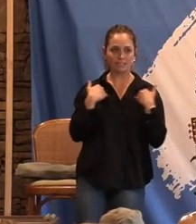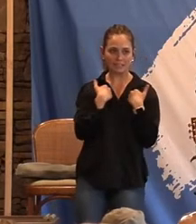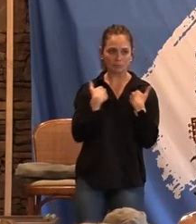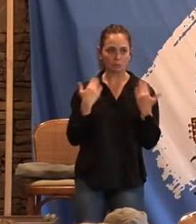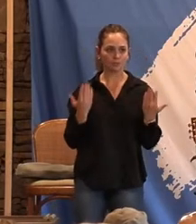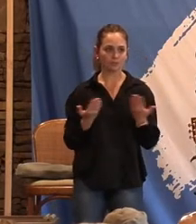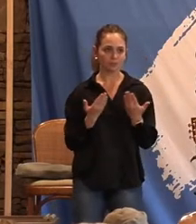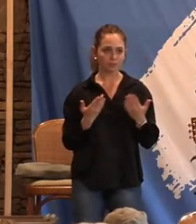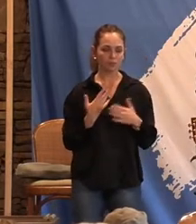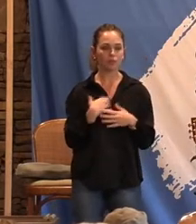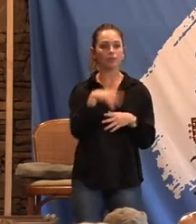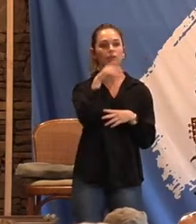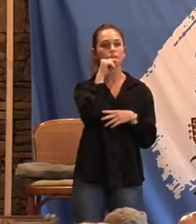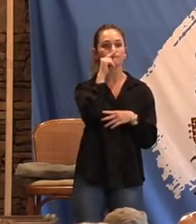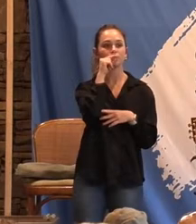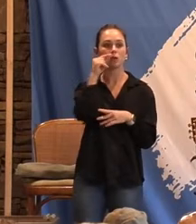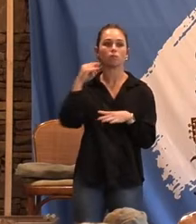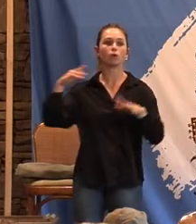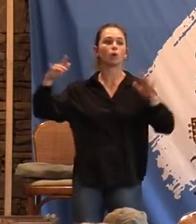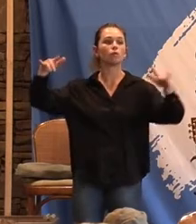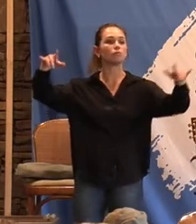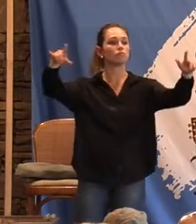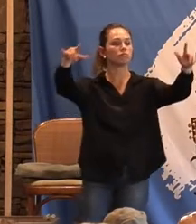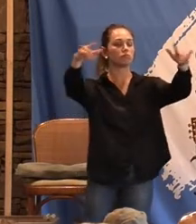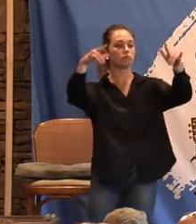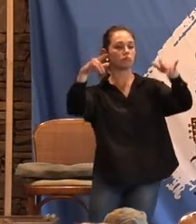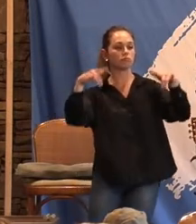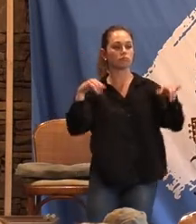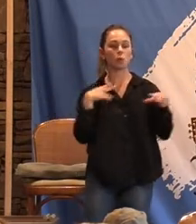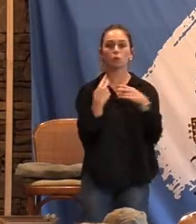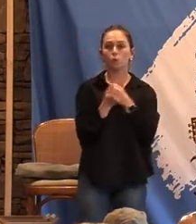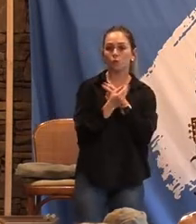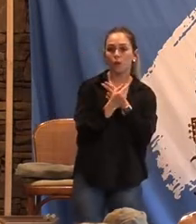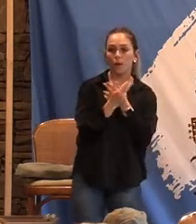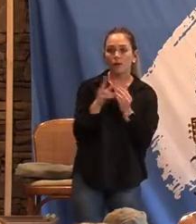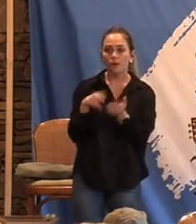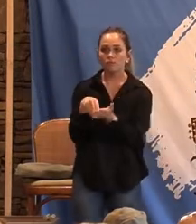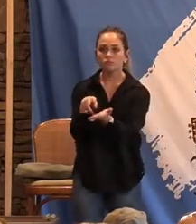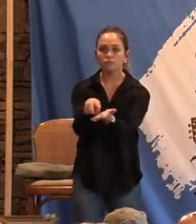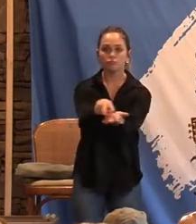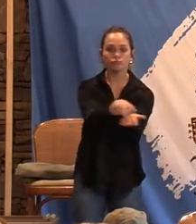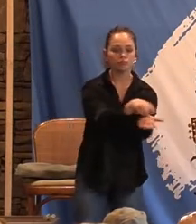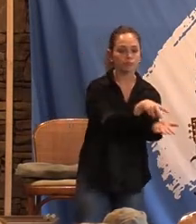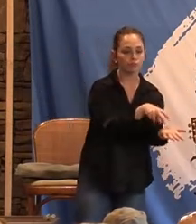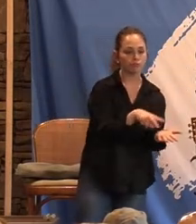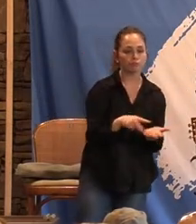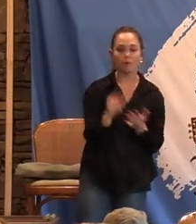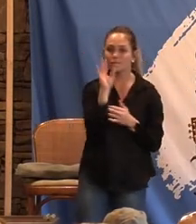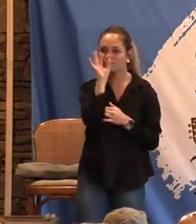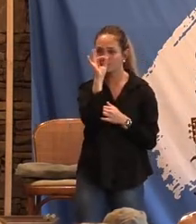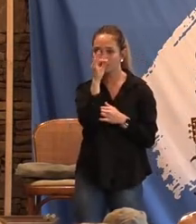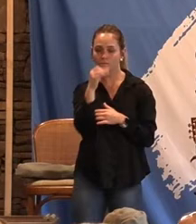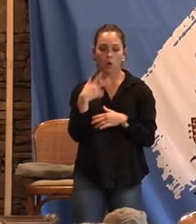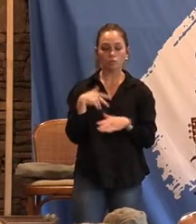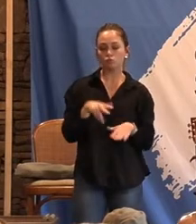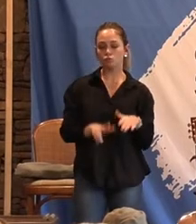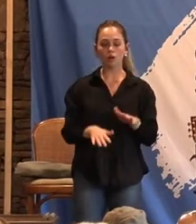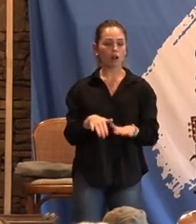here. The birds were flying all around. The rabbits were hopping. The fox was